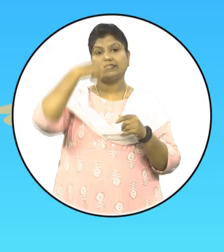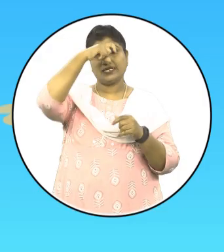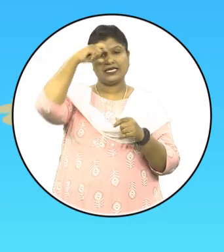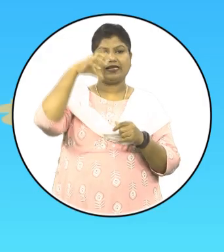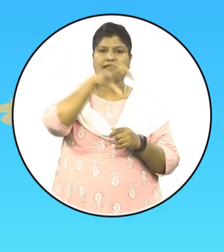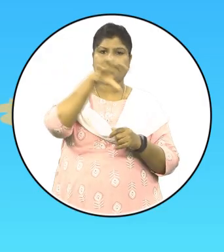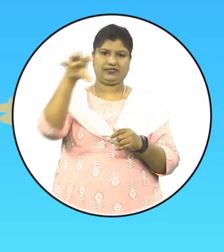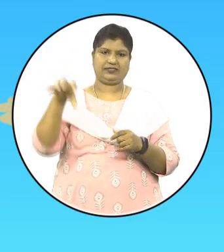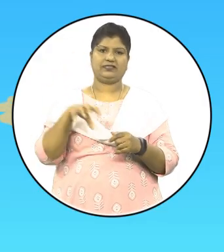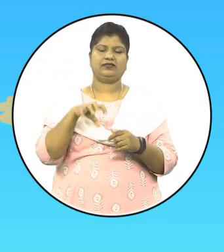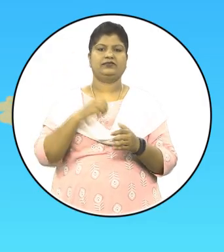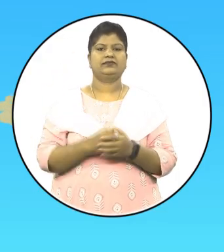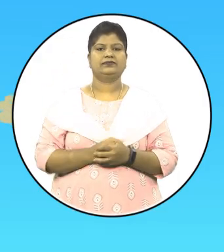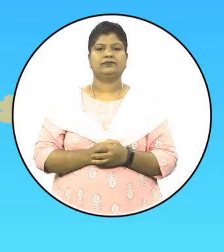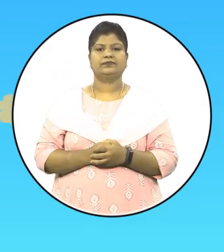industries.